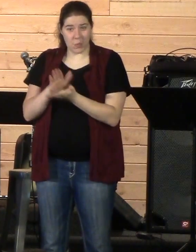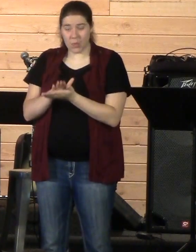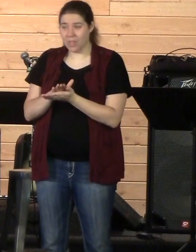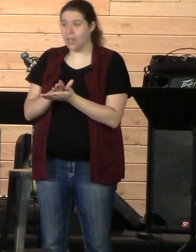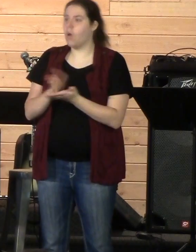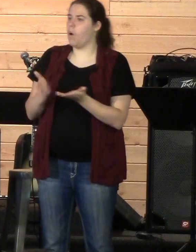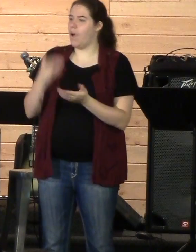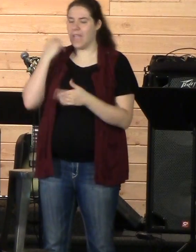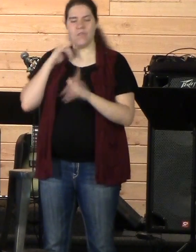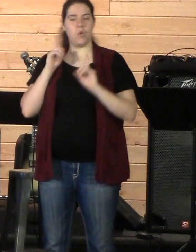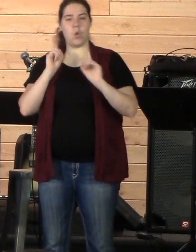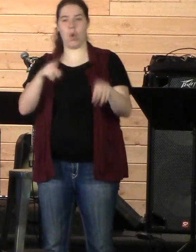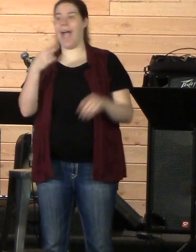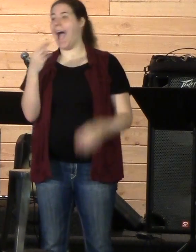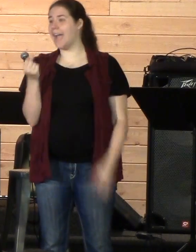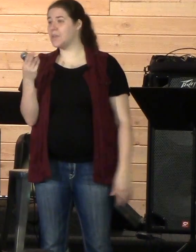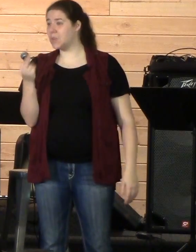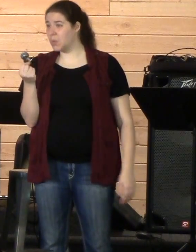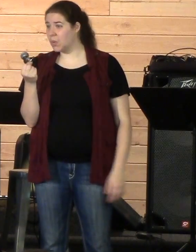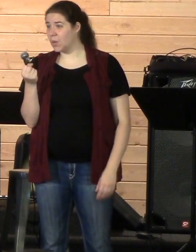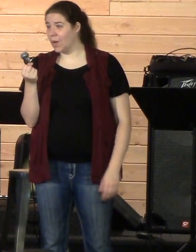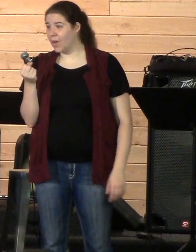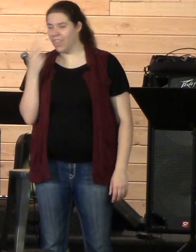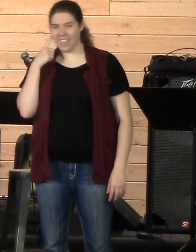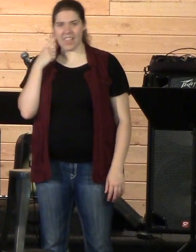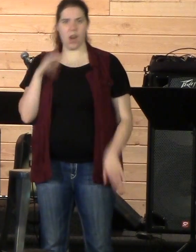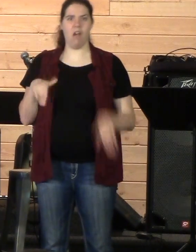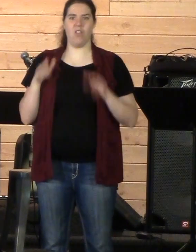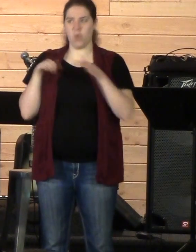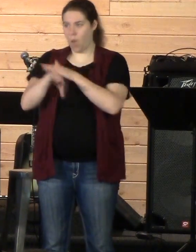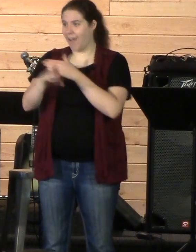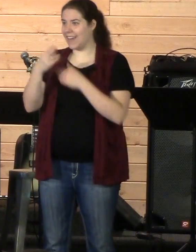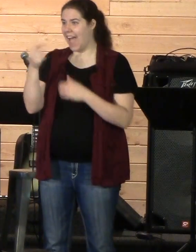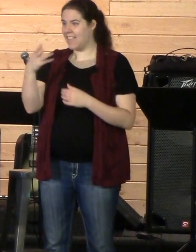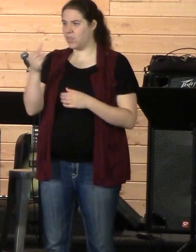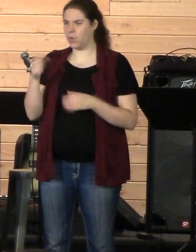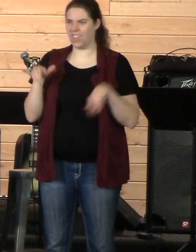like, oh, there's high school kids here. Ooh, I remember this feeling. I felt this way when I was in high school. Like everybody